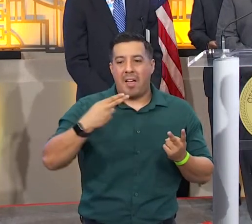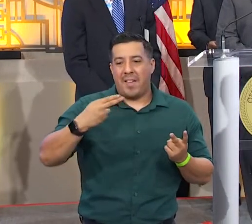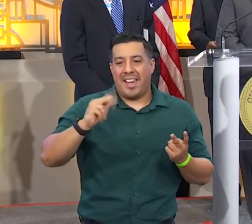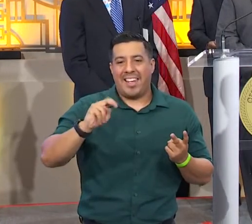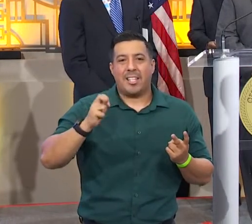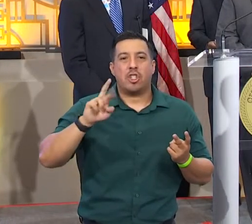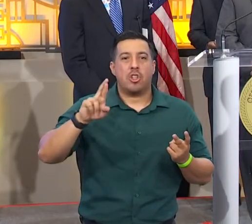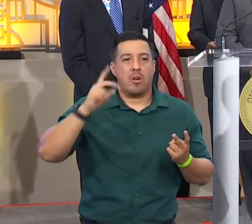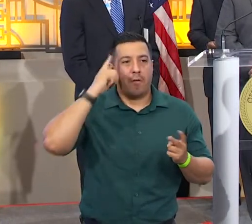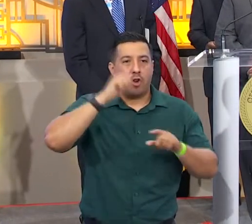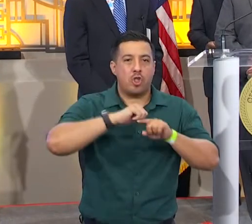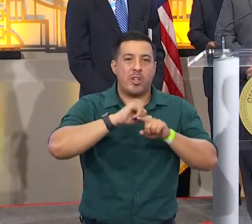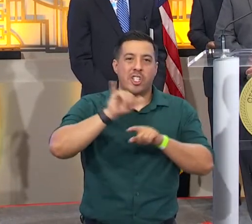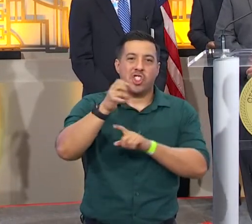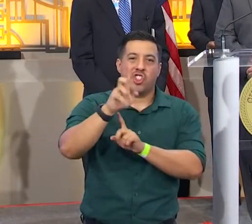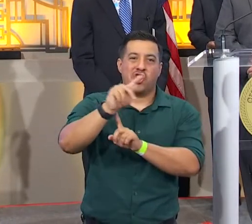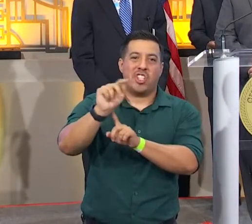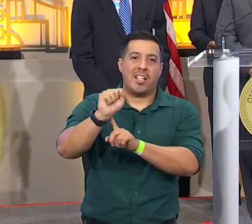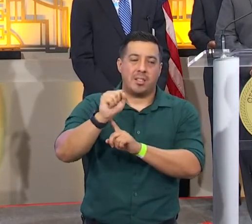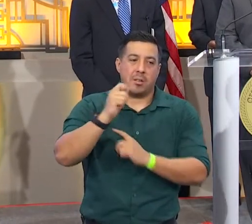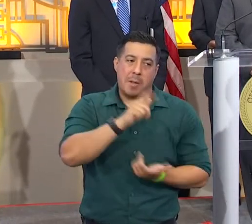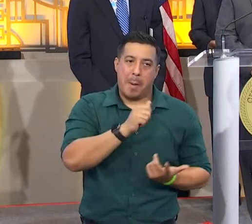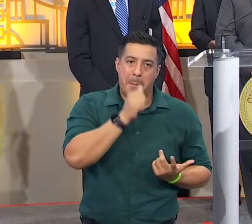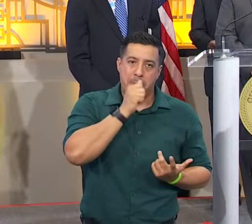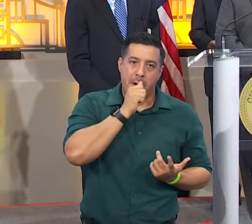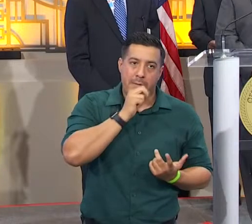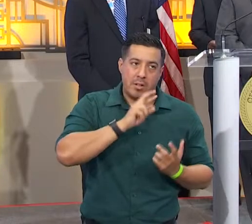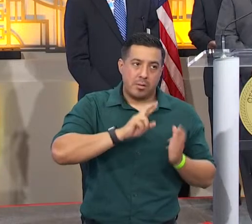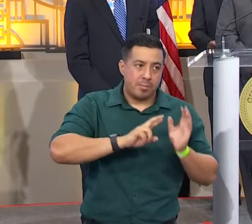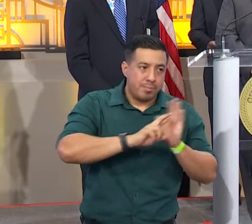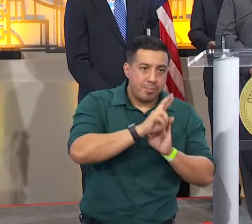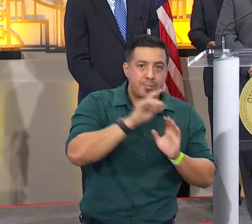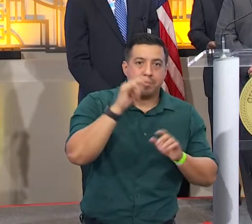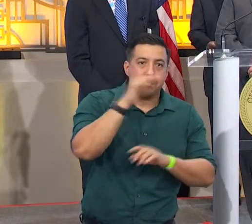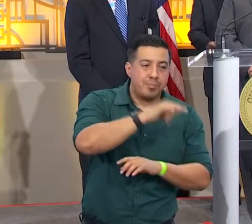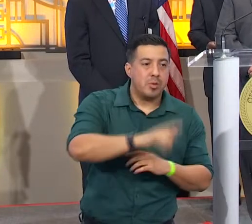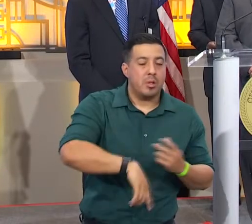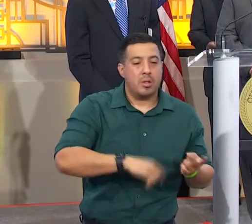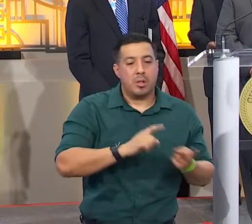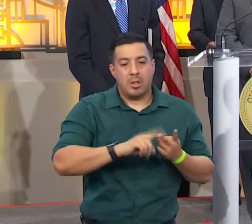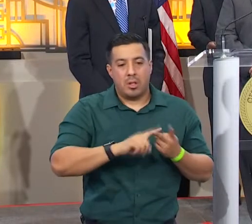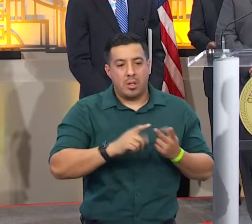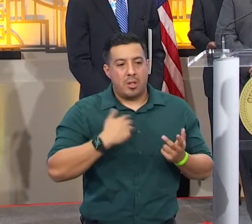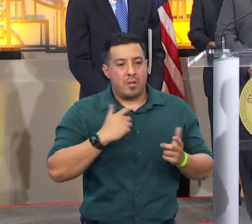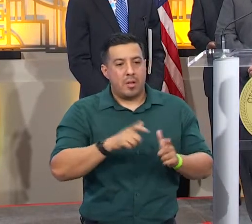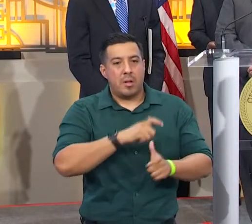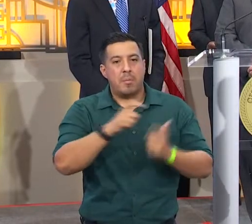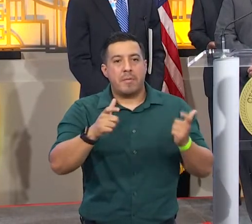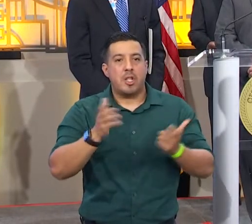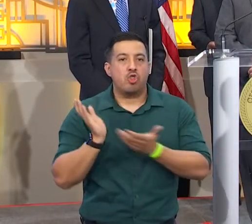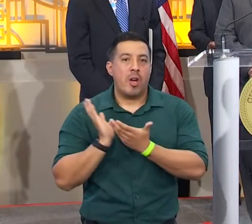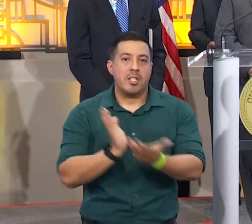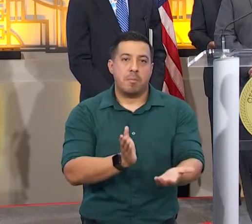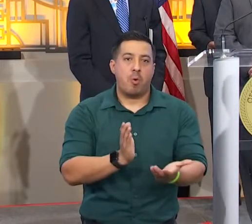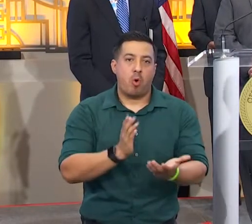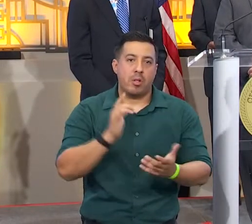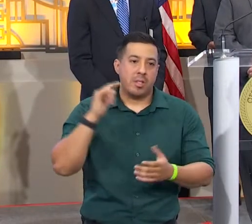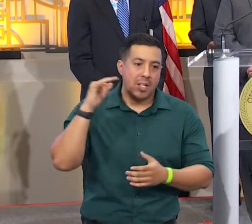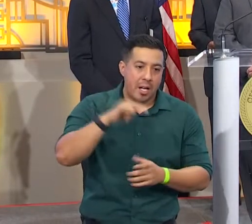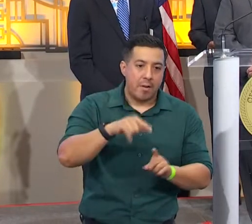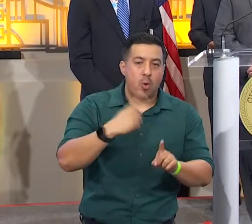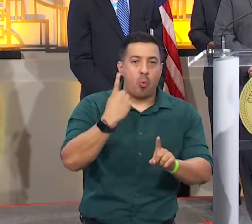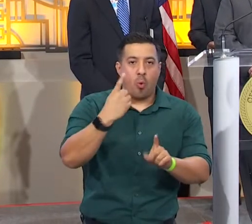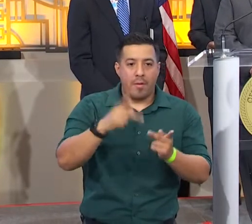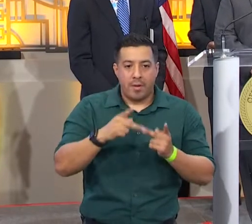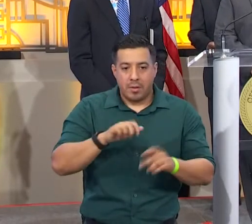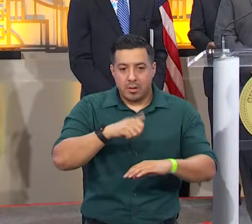jets for private aircraft. We'll have a tarmac for very large transport aircraft. Of course, there'll be a